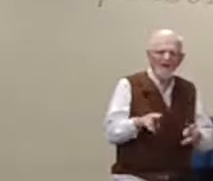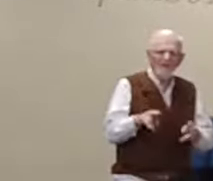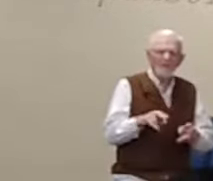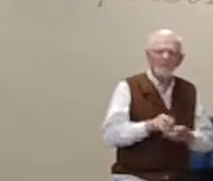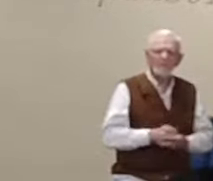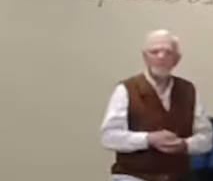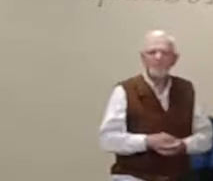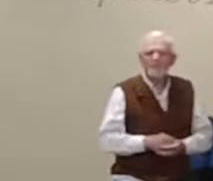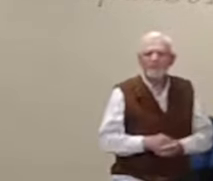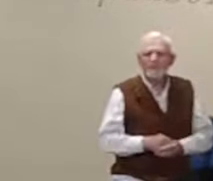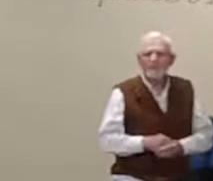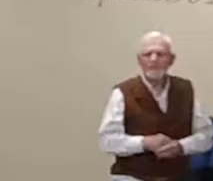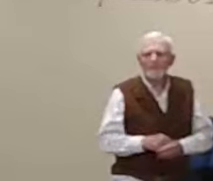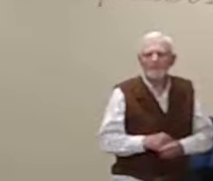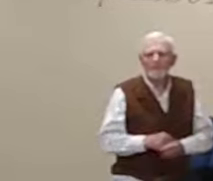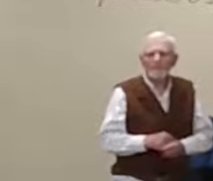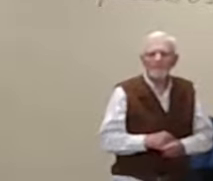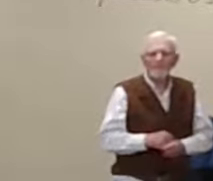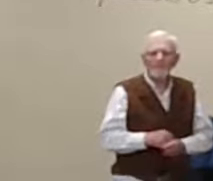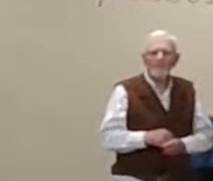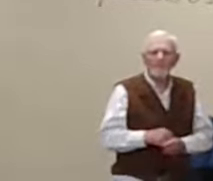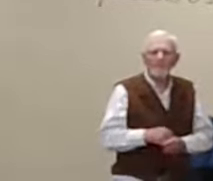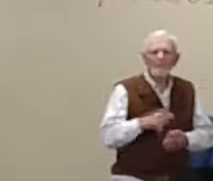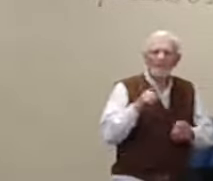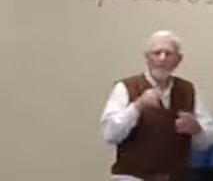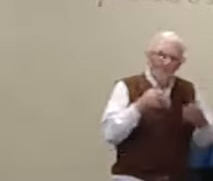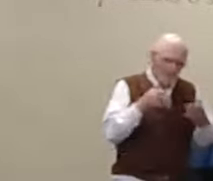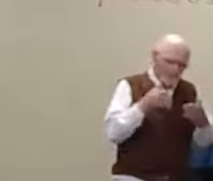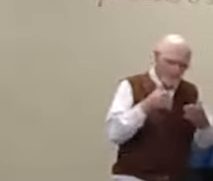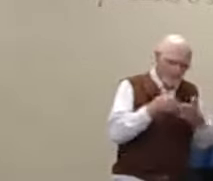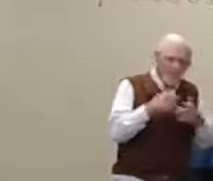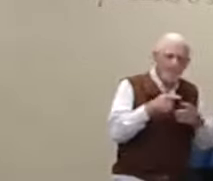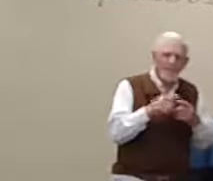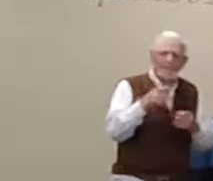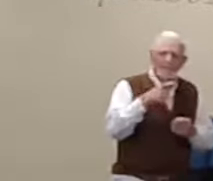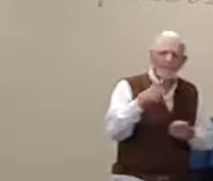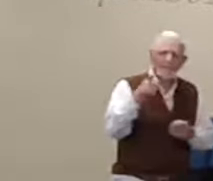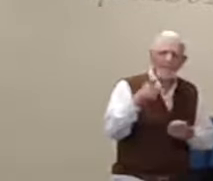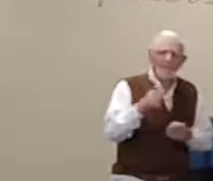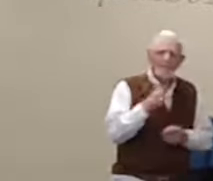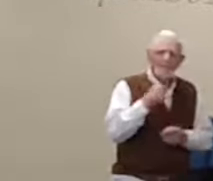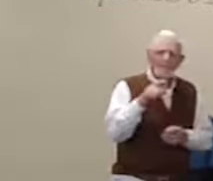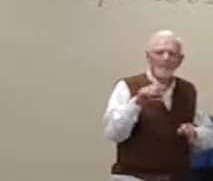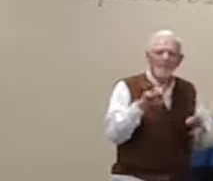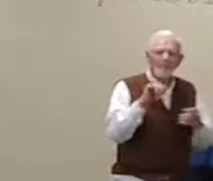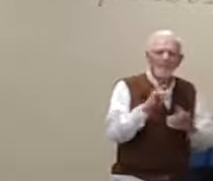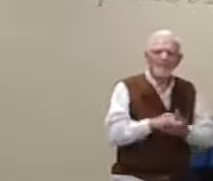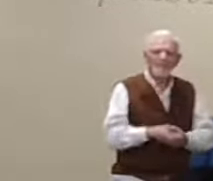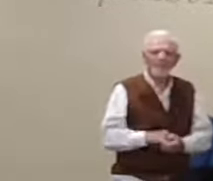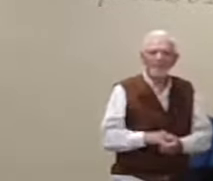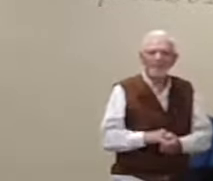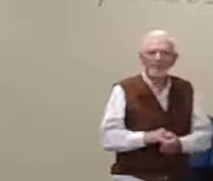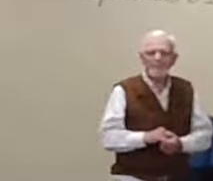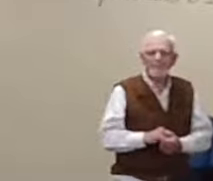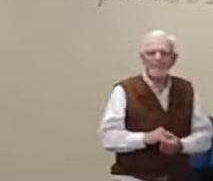to him. He didn't have to stay close to the Lord because he just didn't have to, because it was all ready in place.